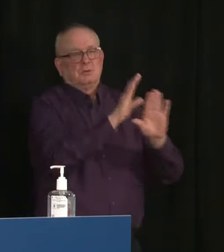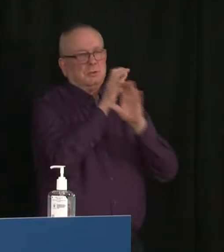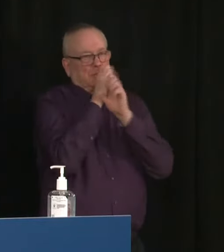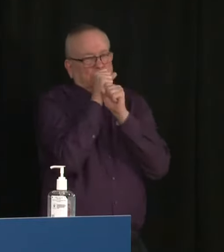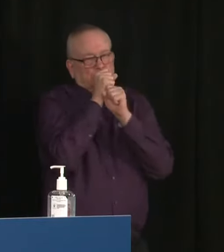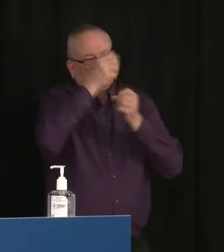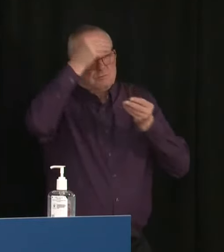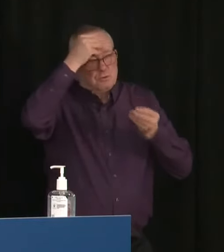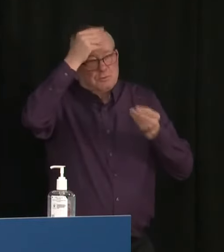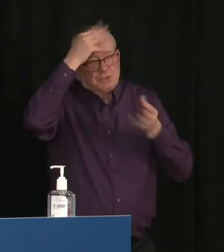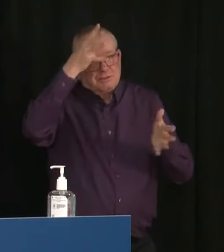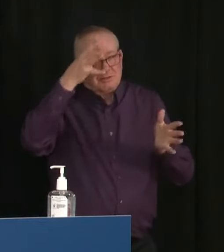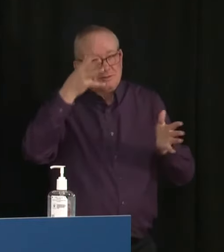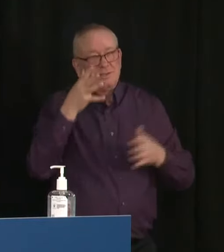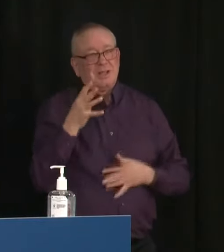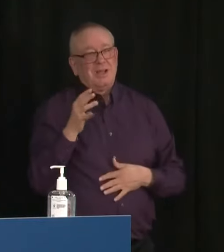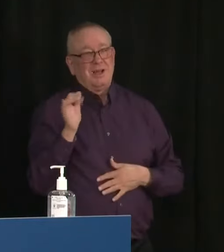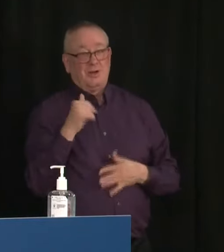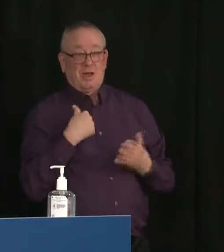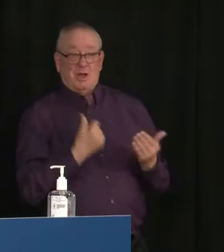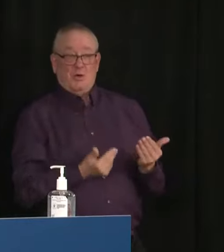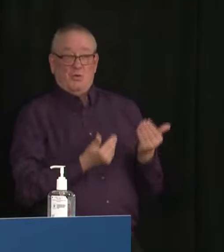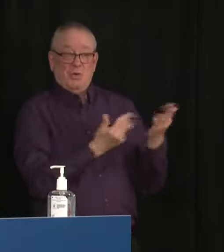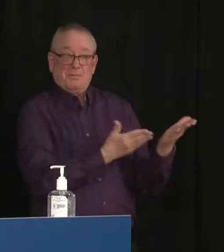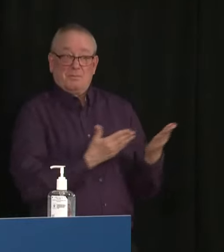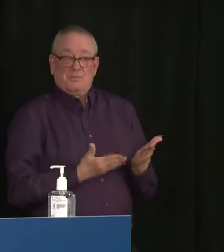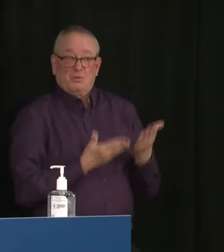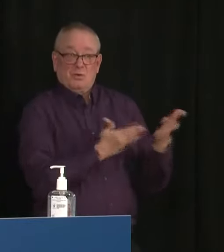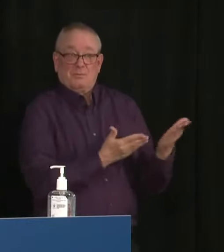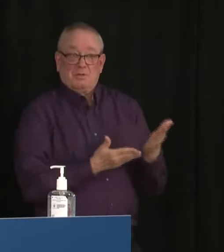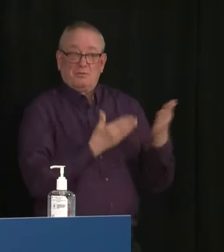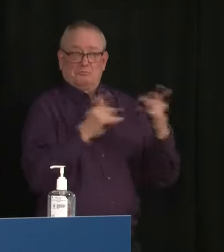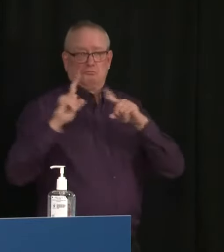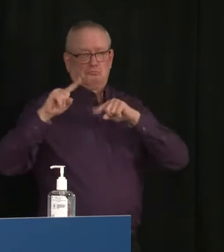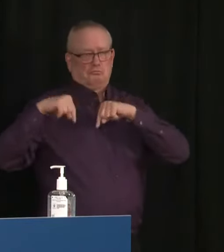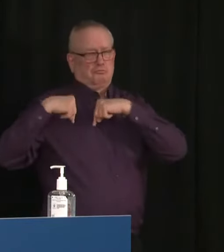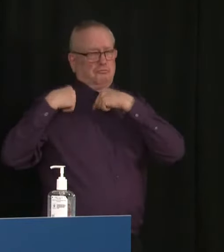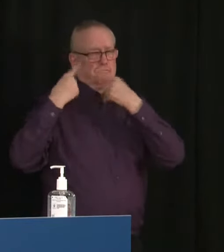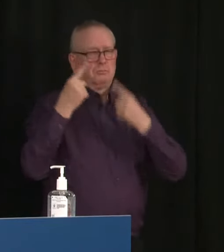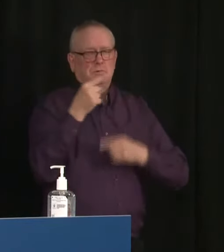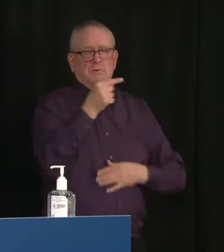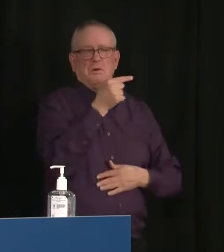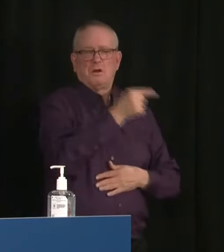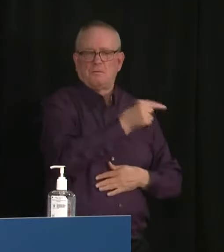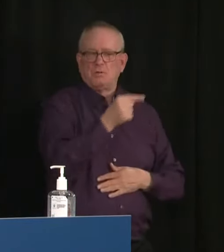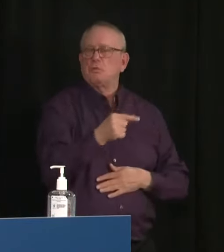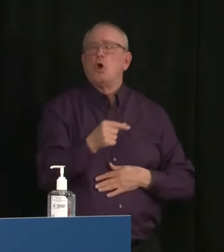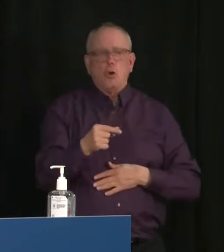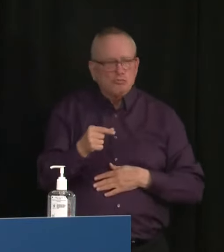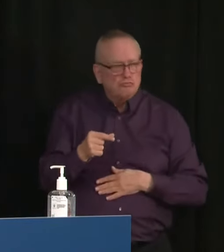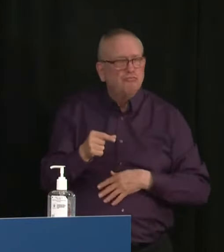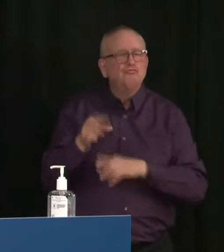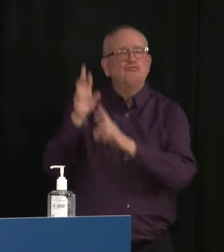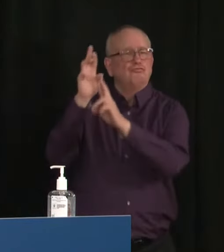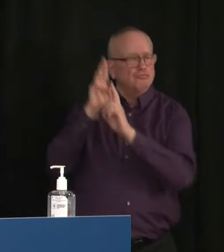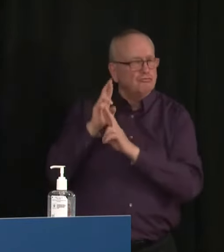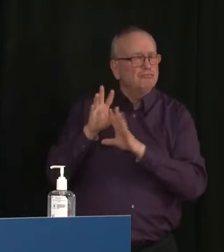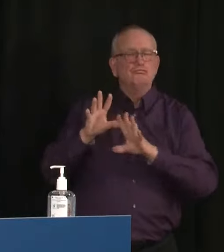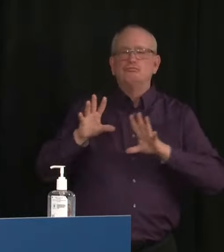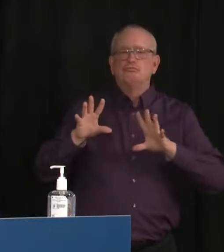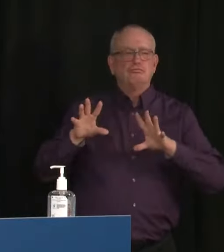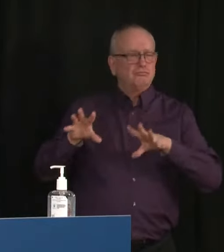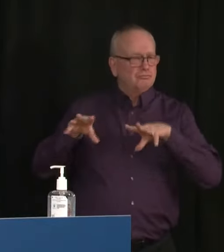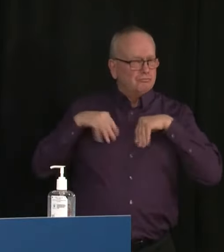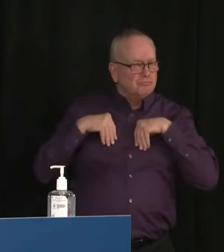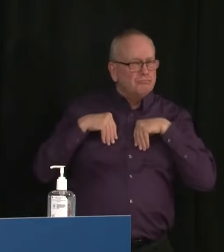all recommendations I have made since the pandemic began have been received respectfully by elected officials. Operator,